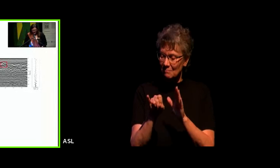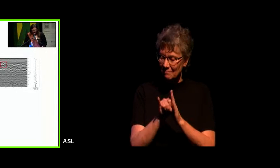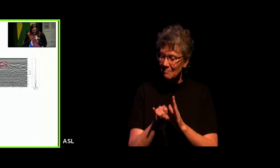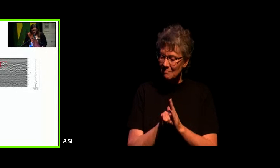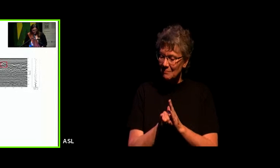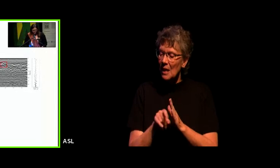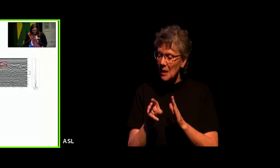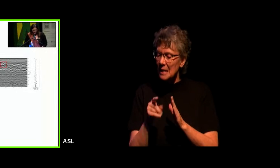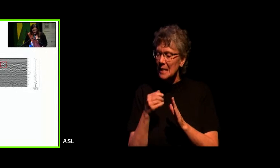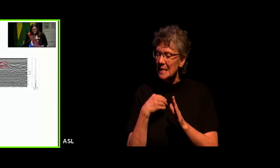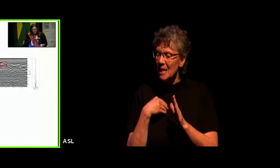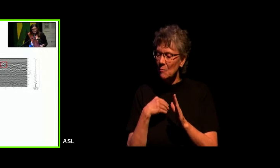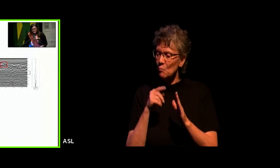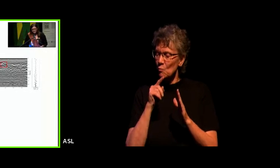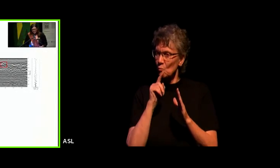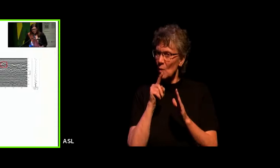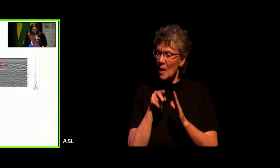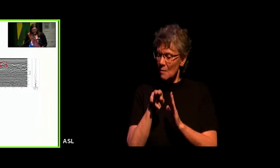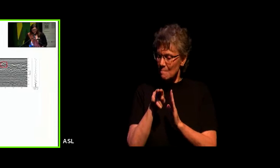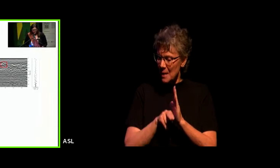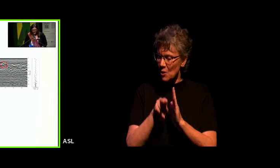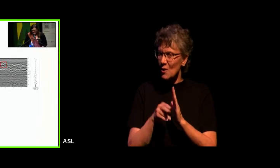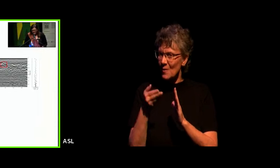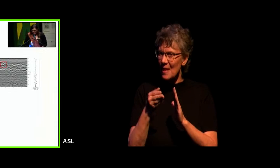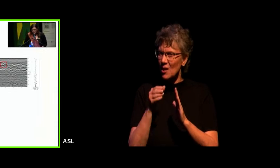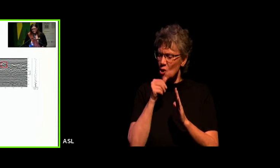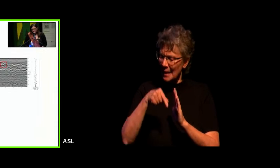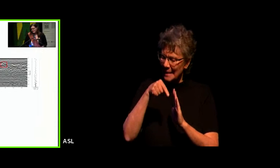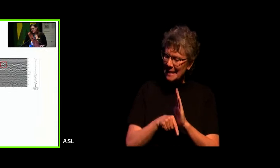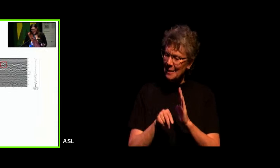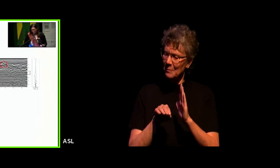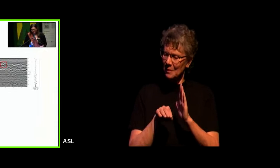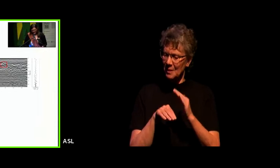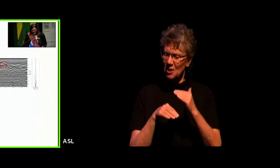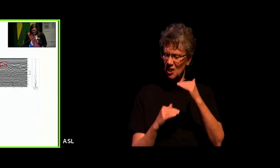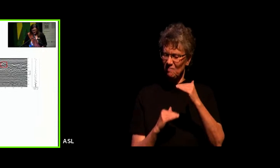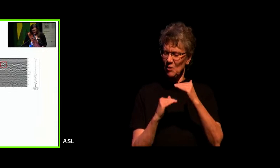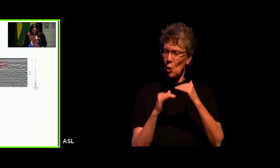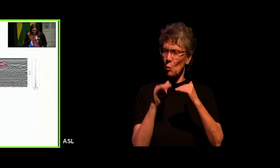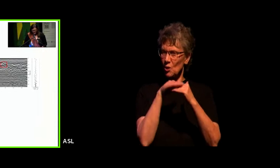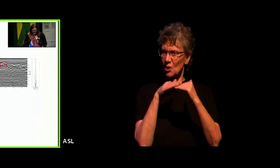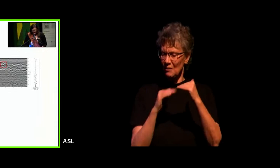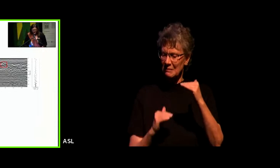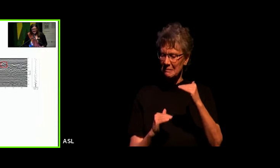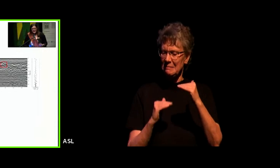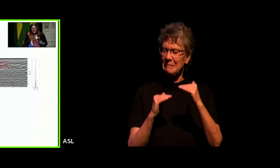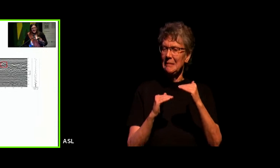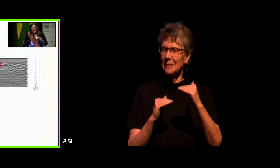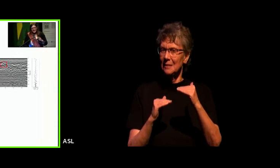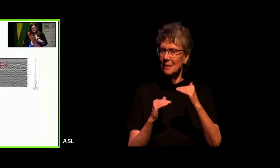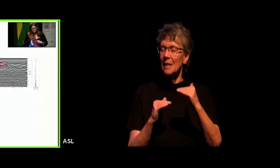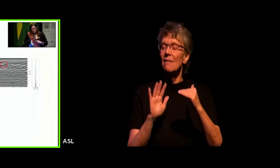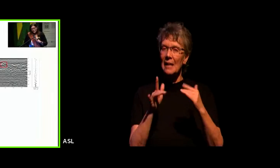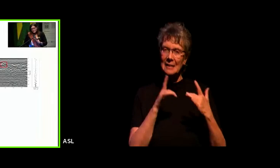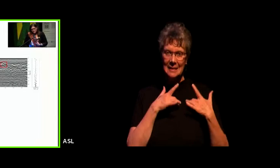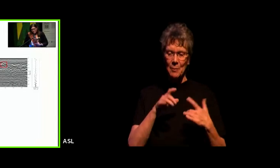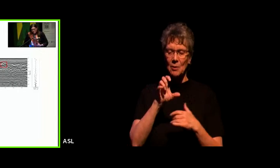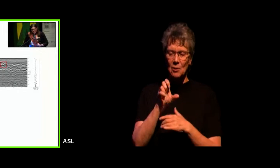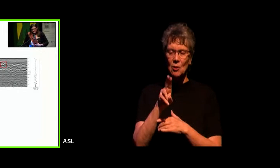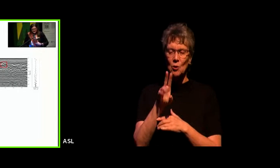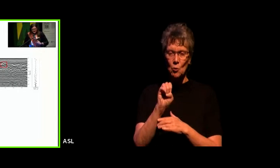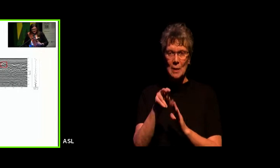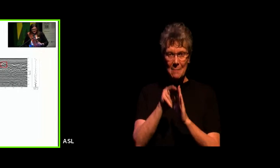area, which they would have been traditional Cree burials, which would have been shallower than a typical Christian burial. And what's been